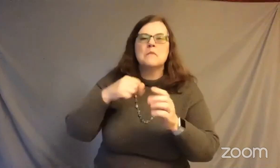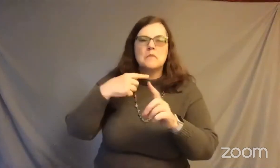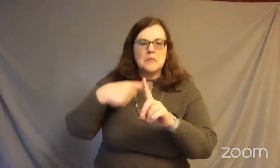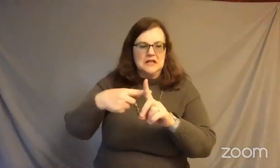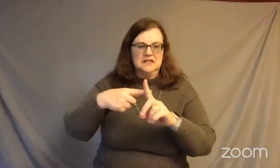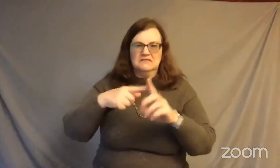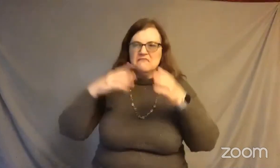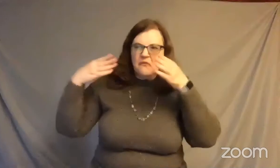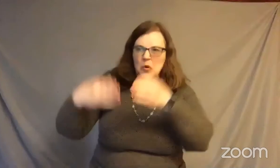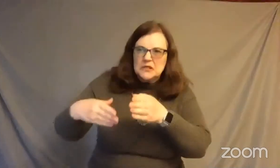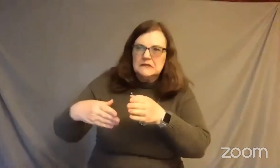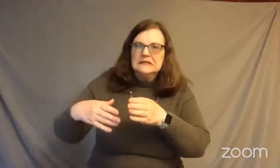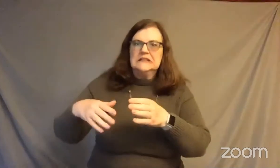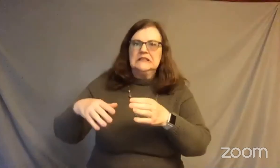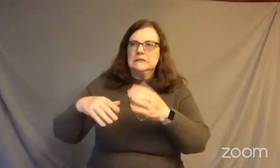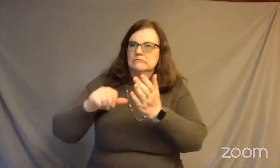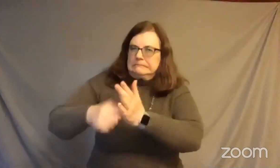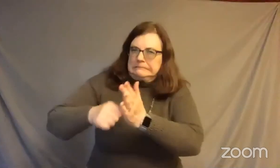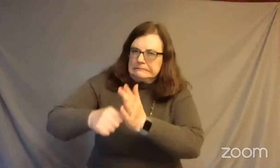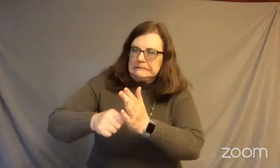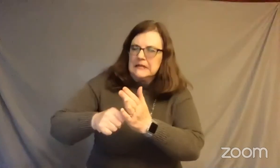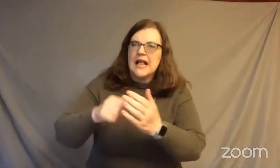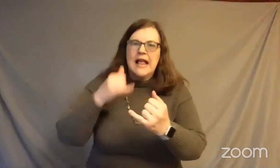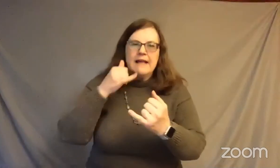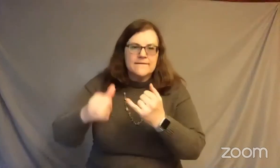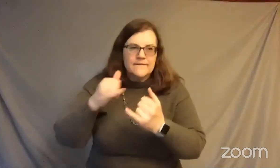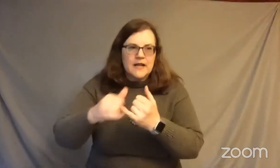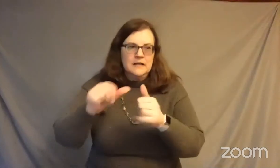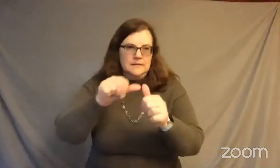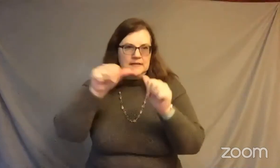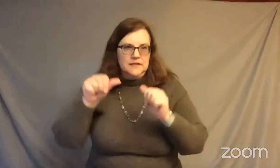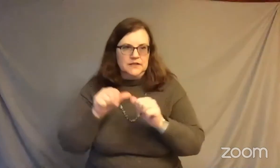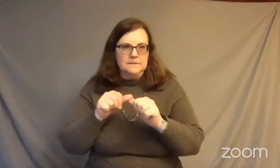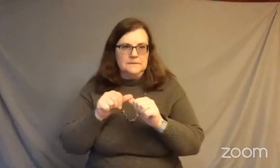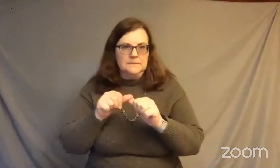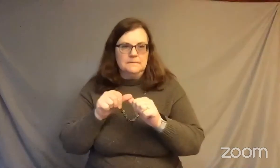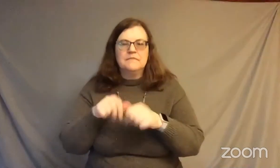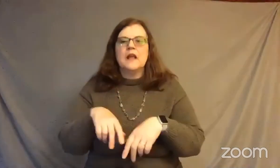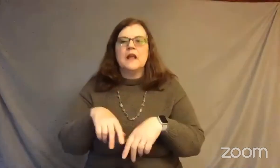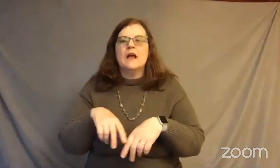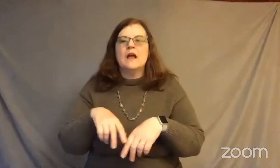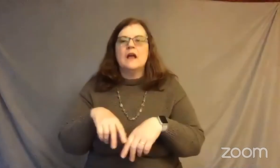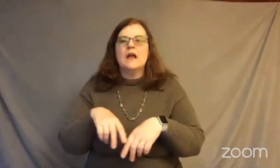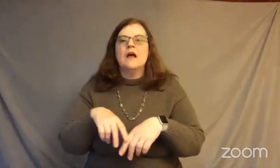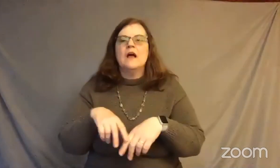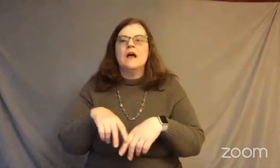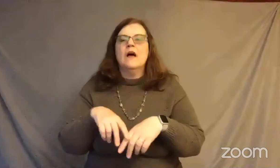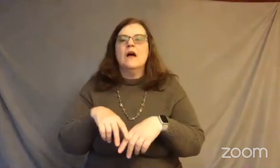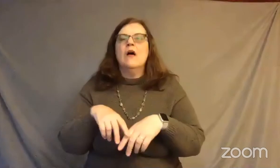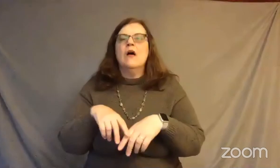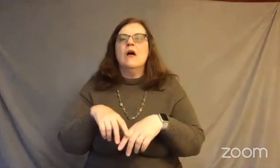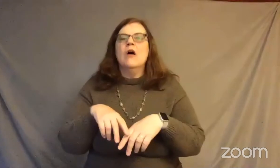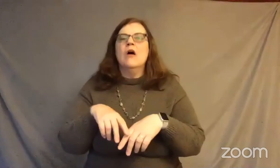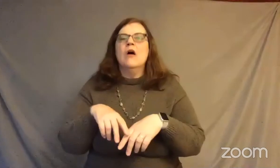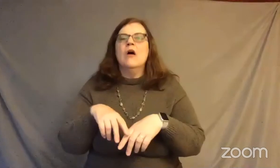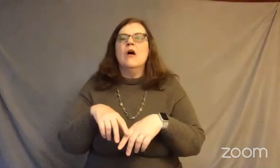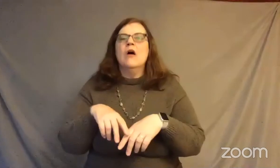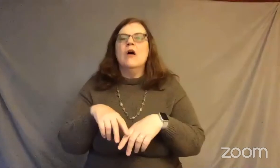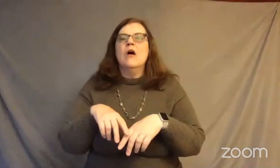And this is prosodic emphasis, a way of drawing attention to a certain piece of content in a sentence,